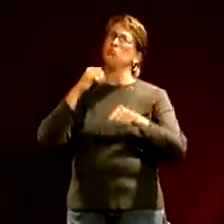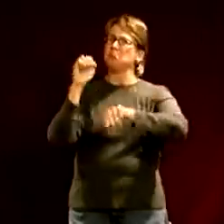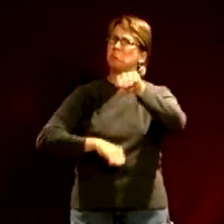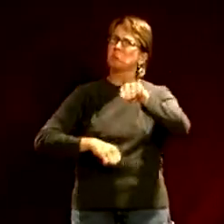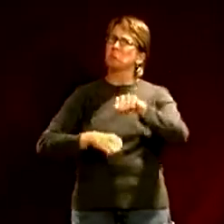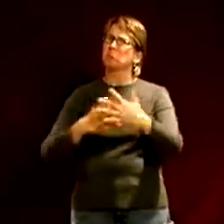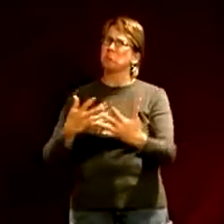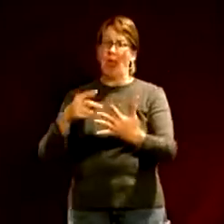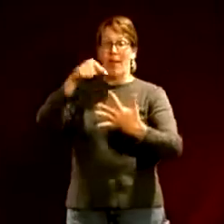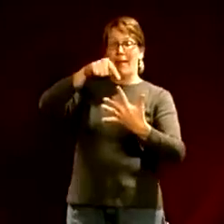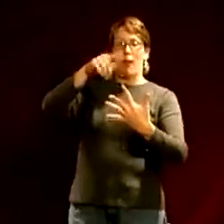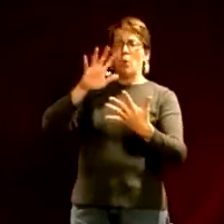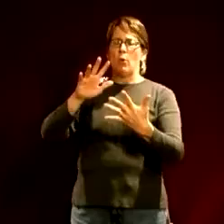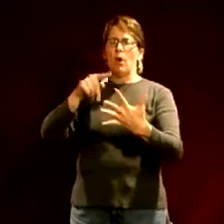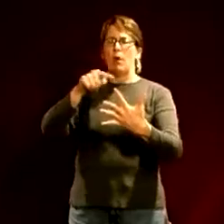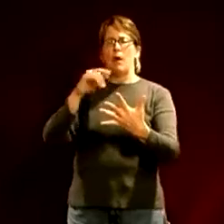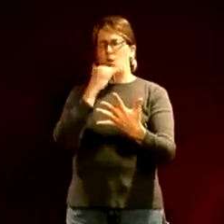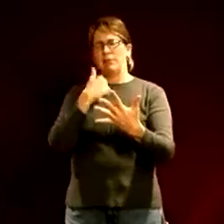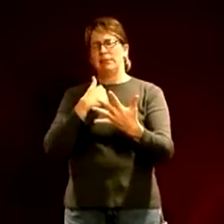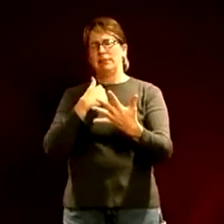expensive as some of the other ones. Pretty durable.